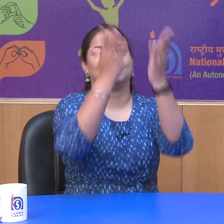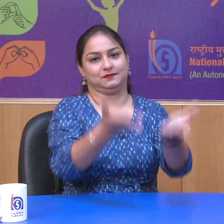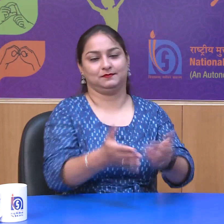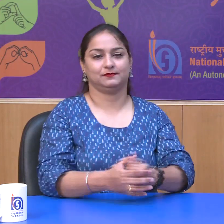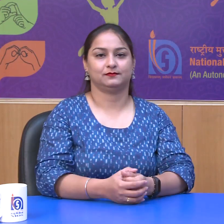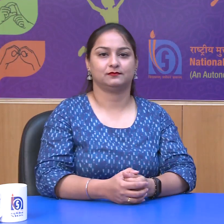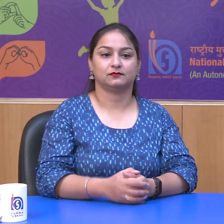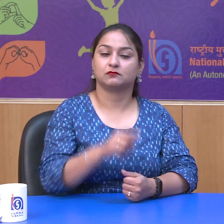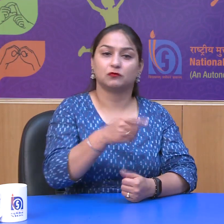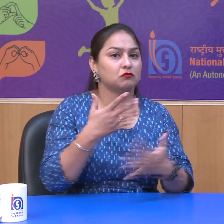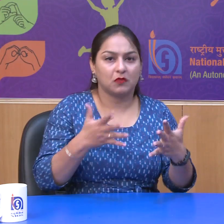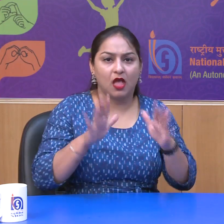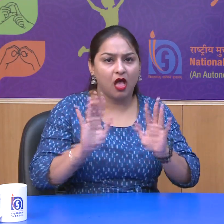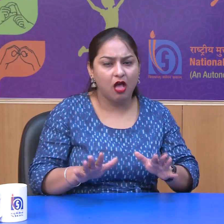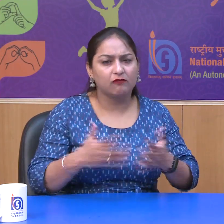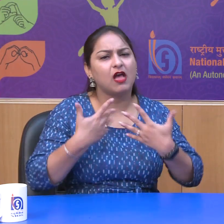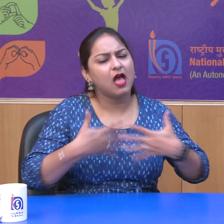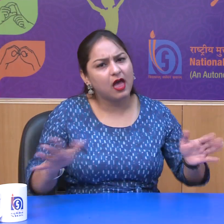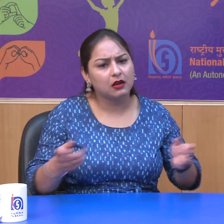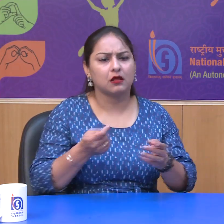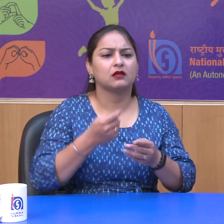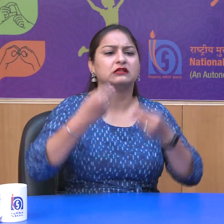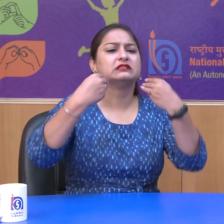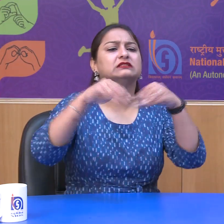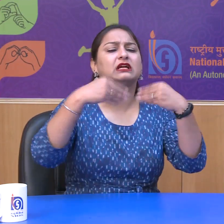and they do not have any surplus to sell in the market.